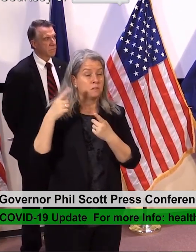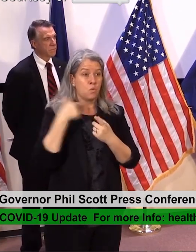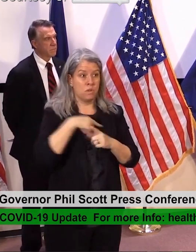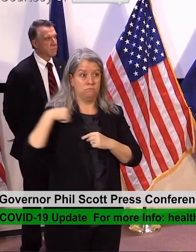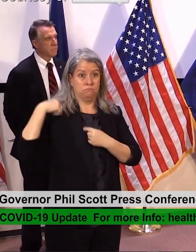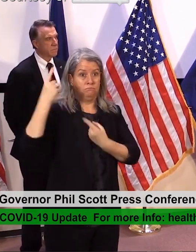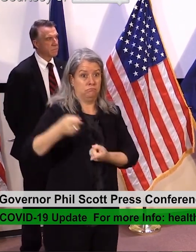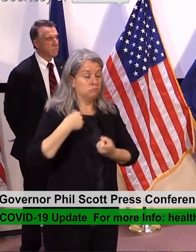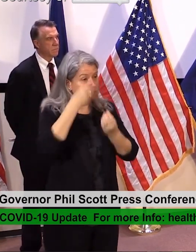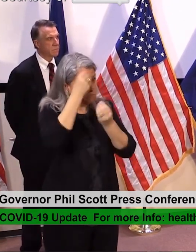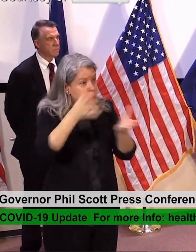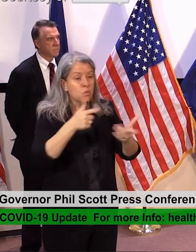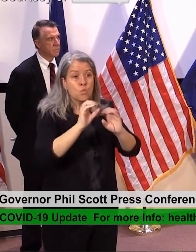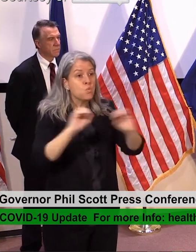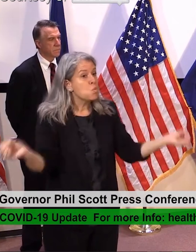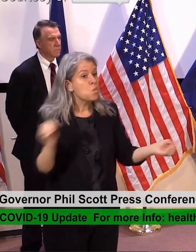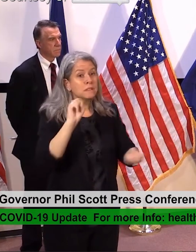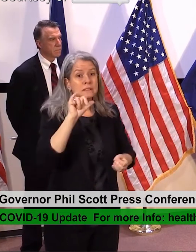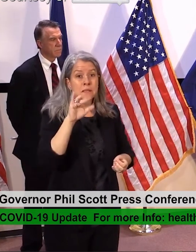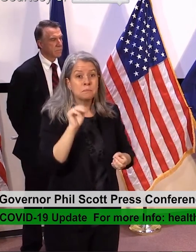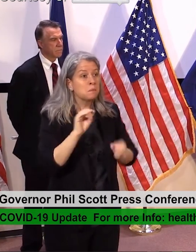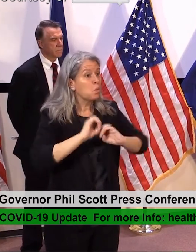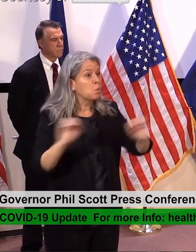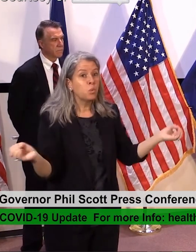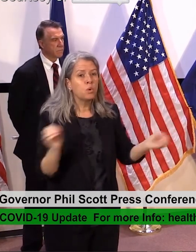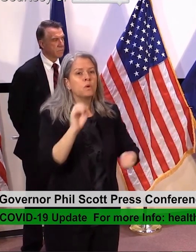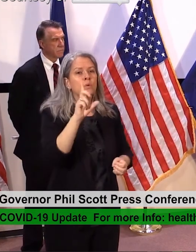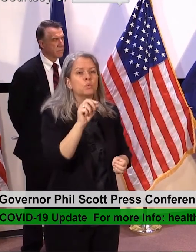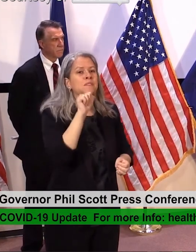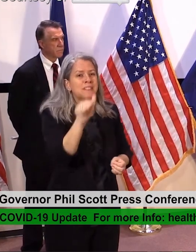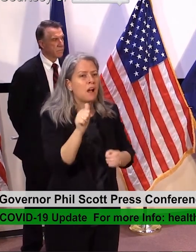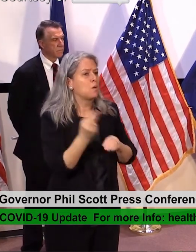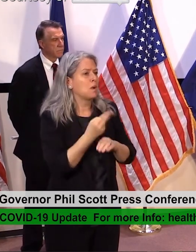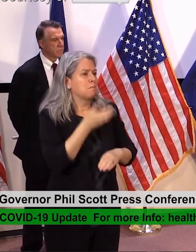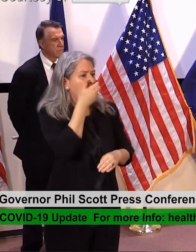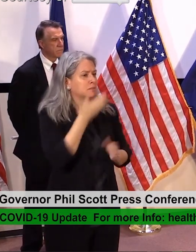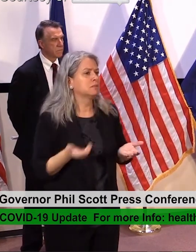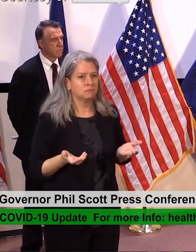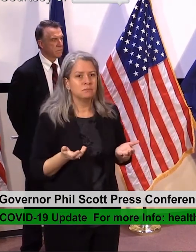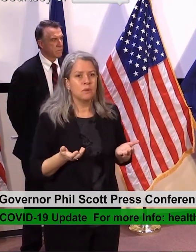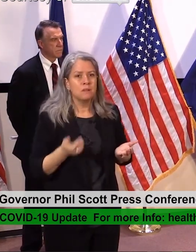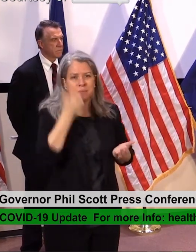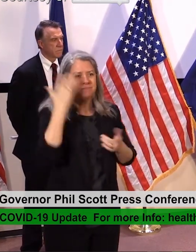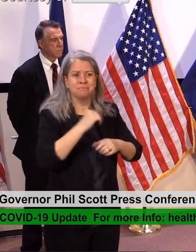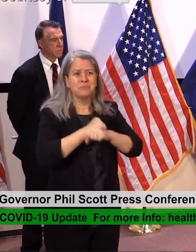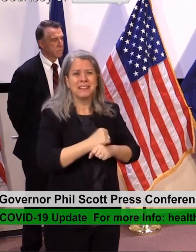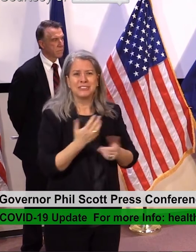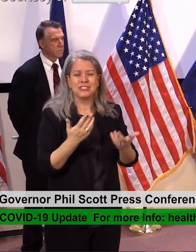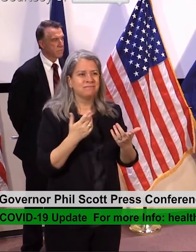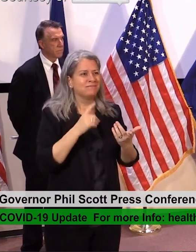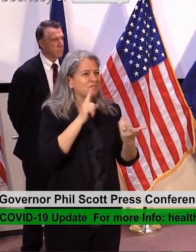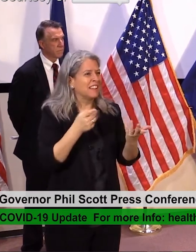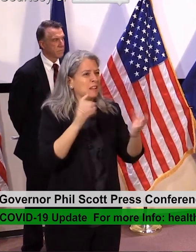have symptoms of the coronavirus to not wear masks when out in public, saying that they offered little or no protection to the